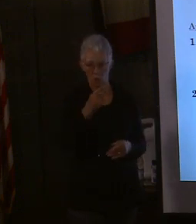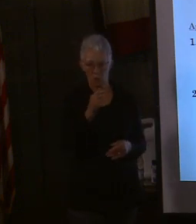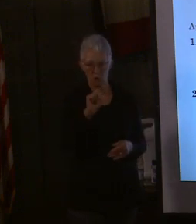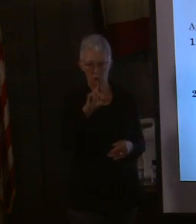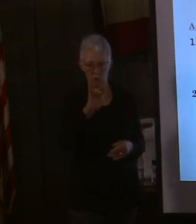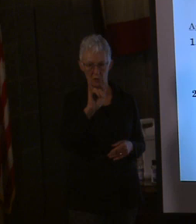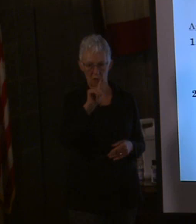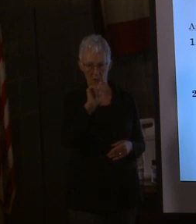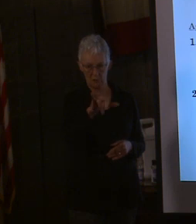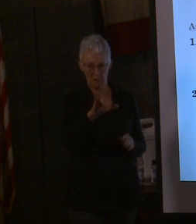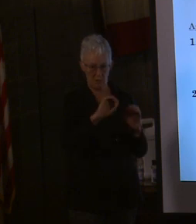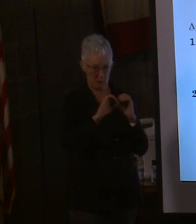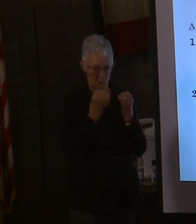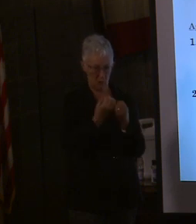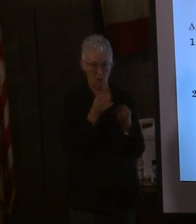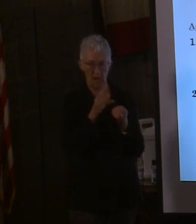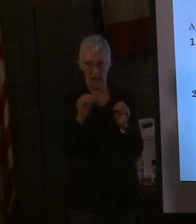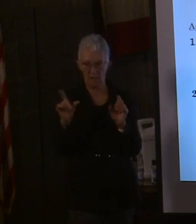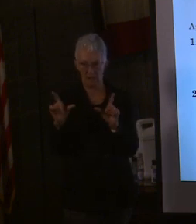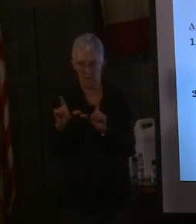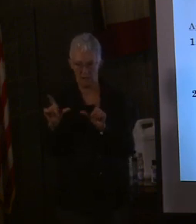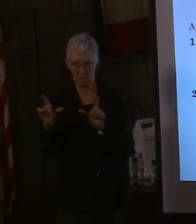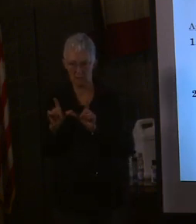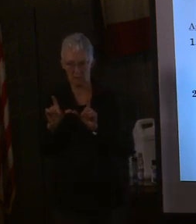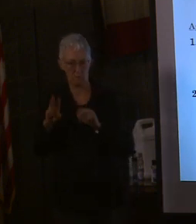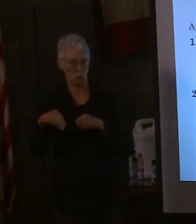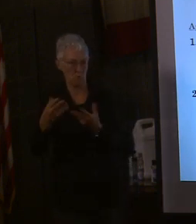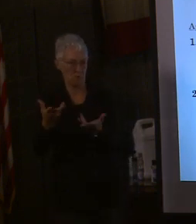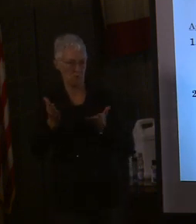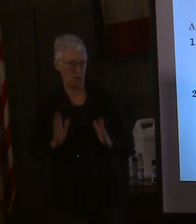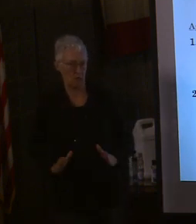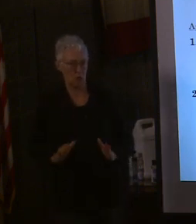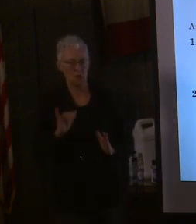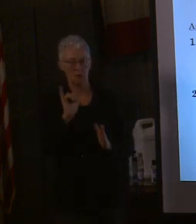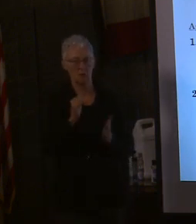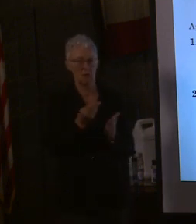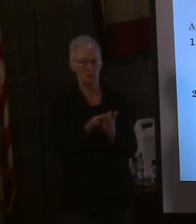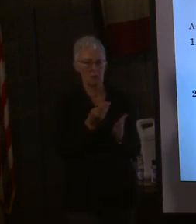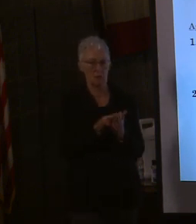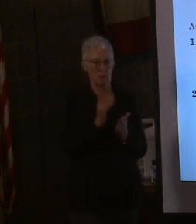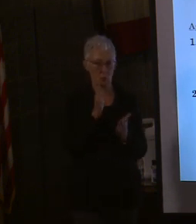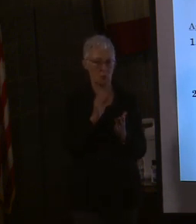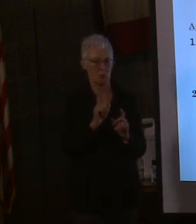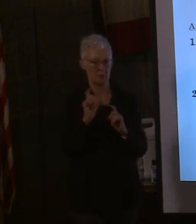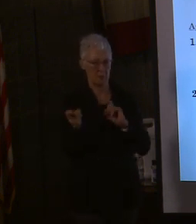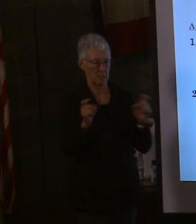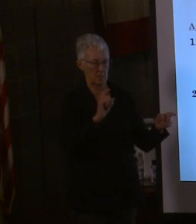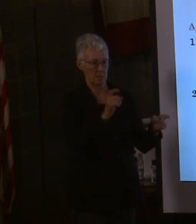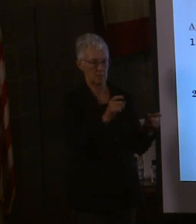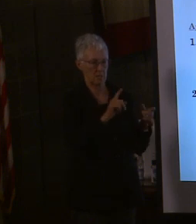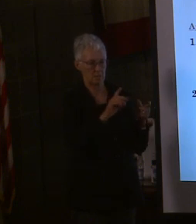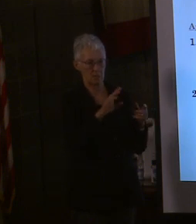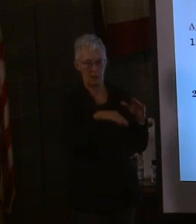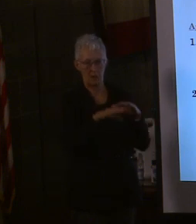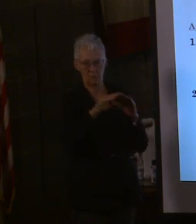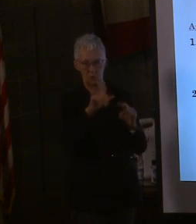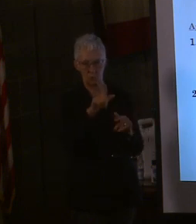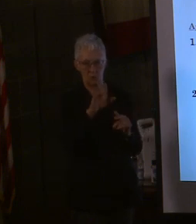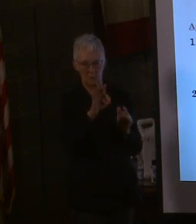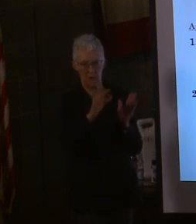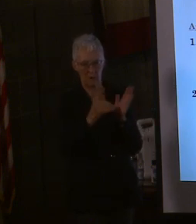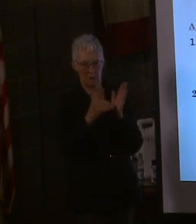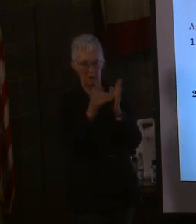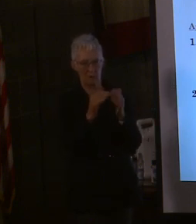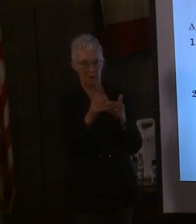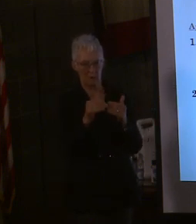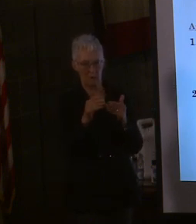and licensed providers, and that monies will be allocated to $29 million. The